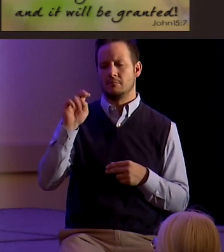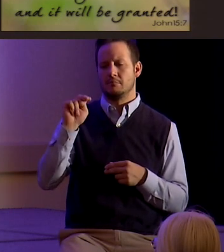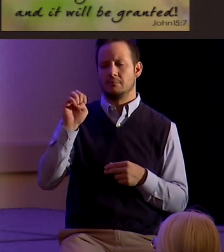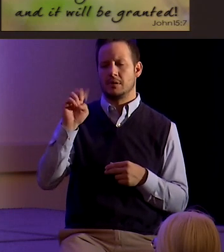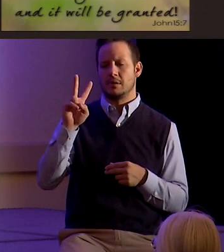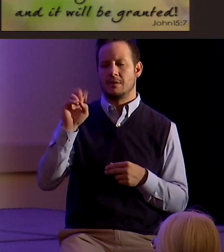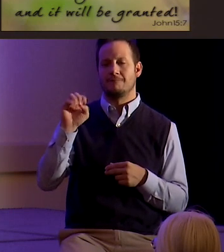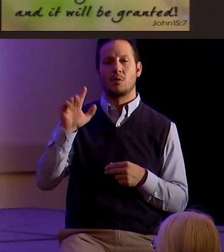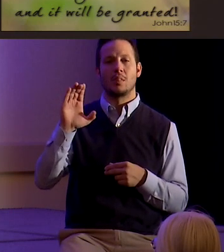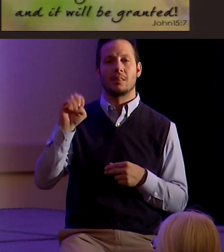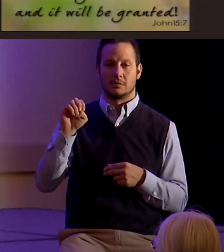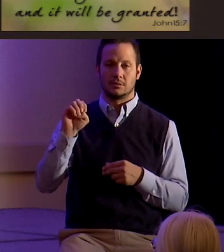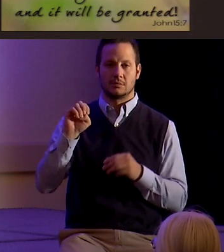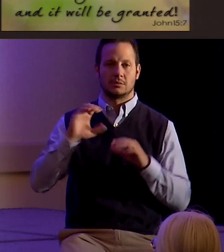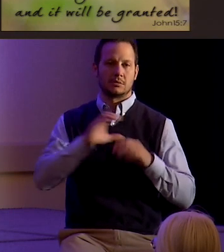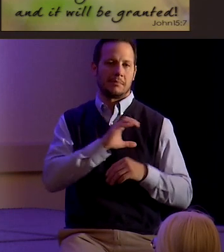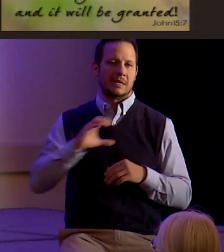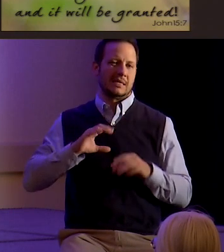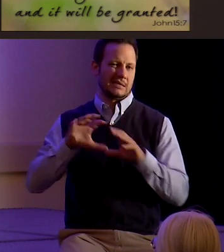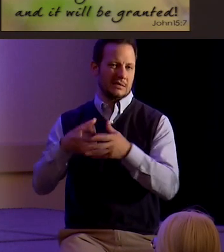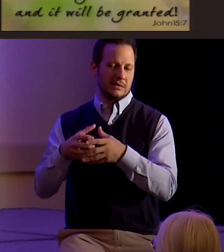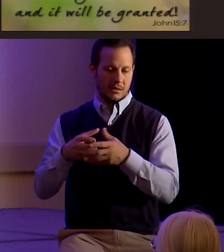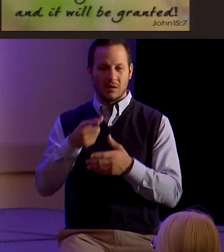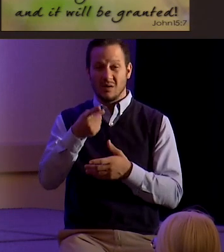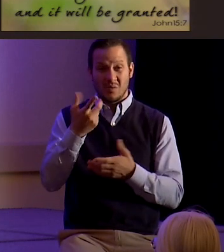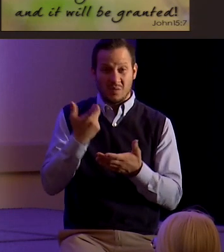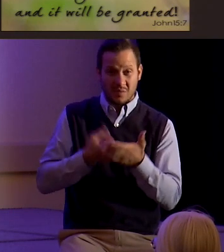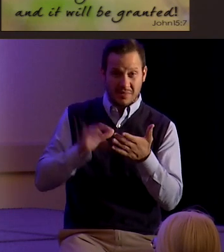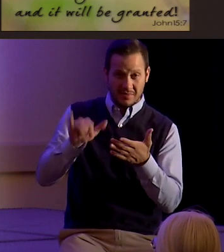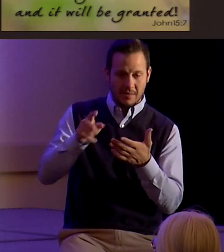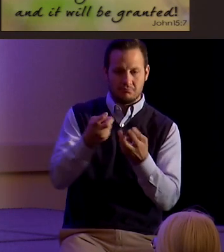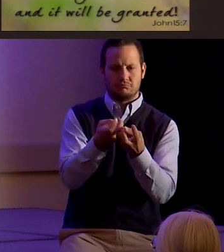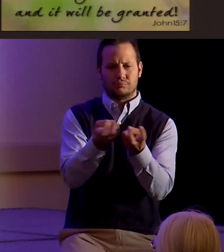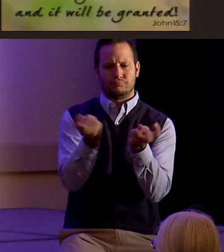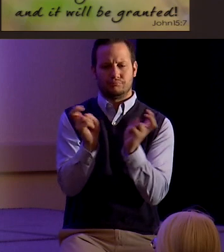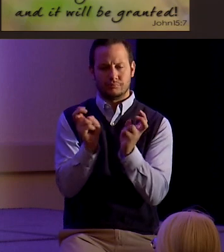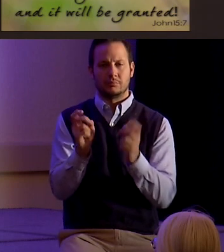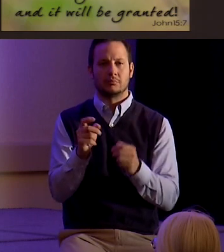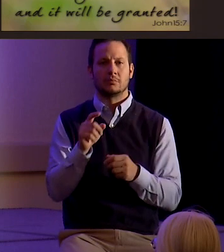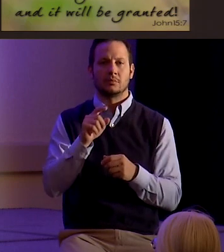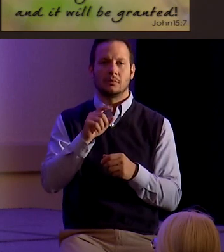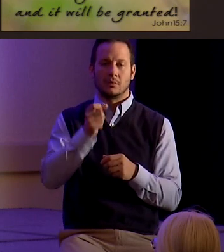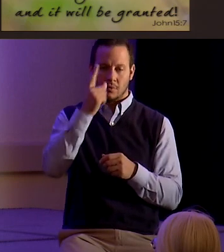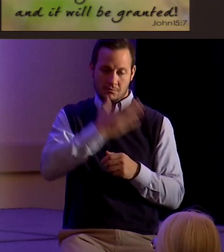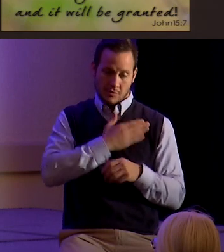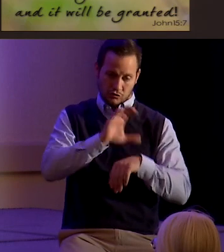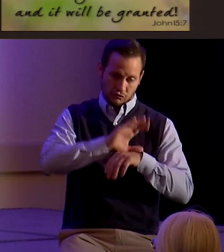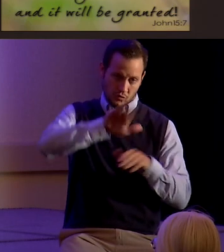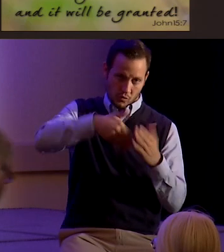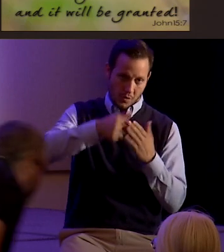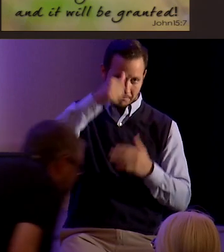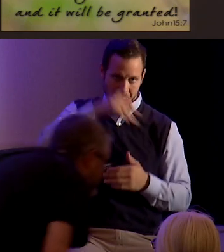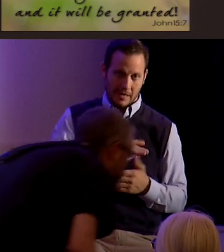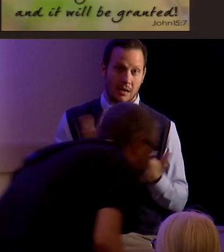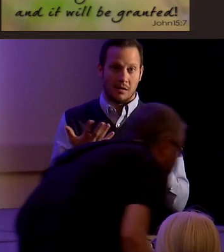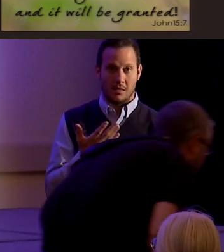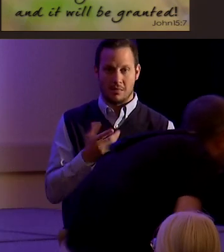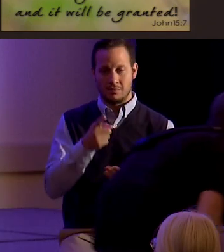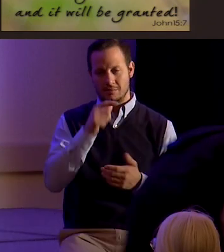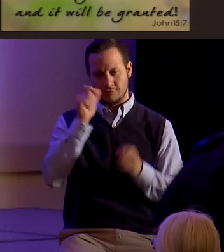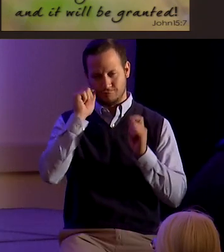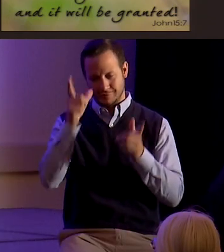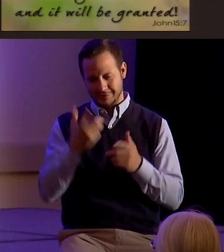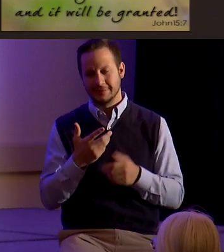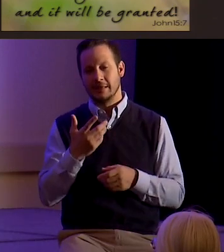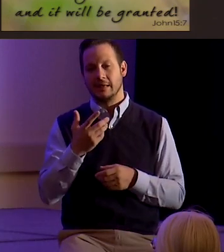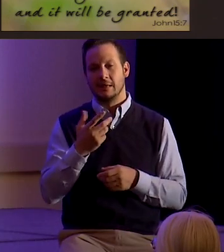you're not familiar with them, a benevolence committee is a panel of individuals, which at my church was all men, big shock,